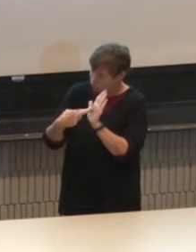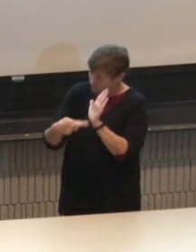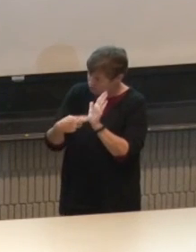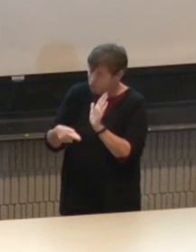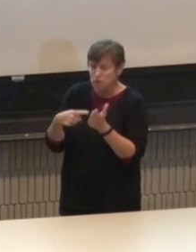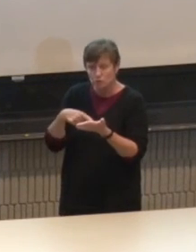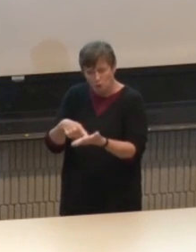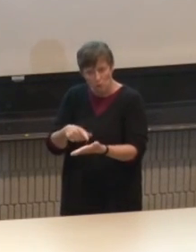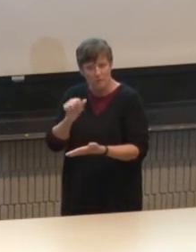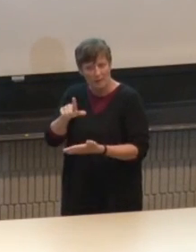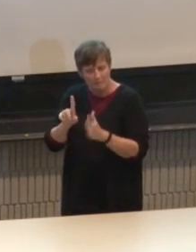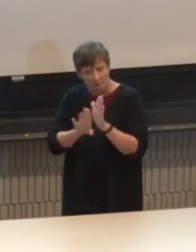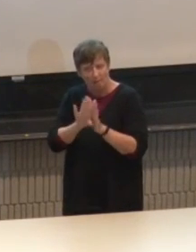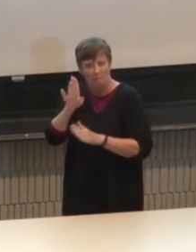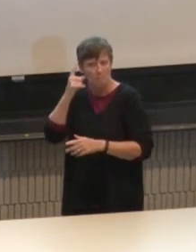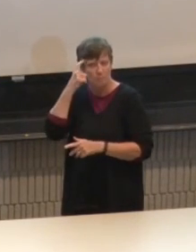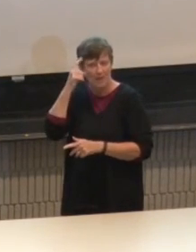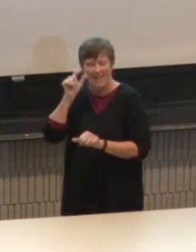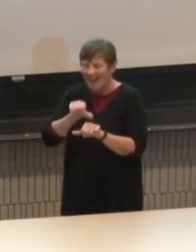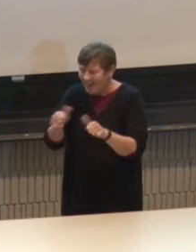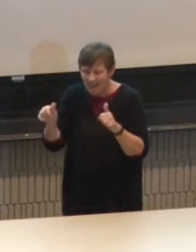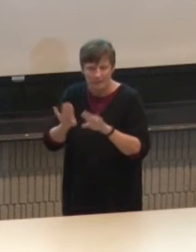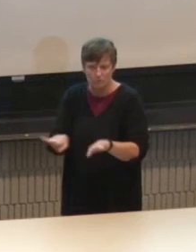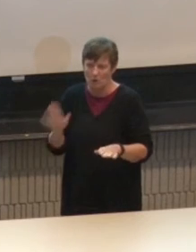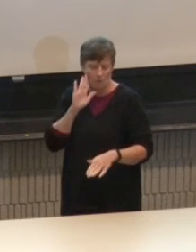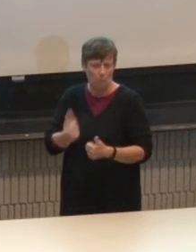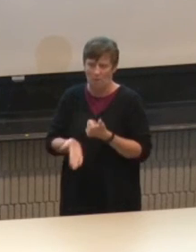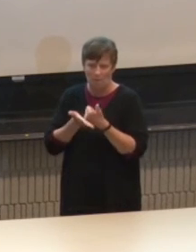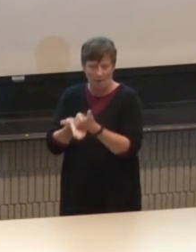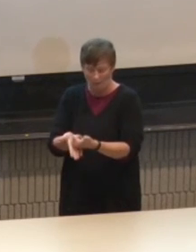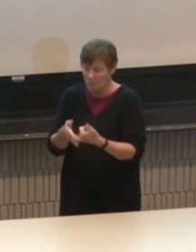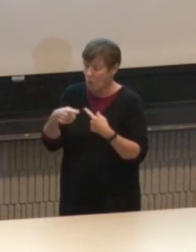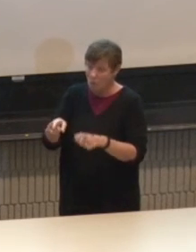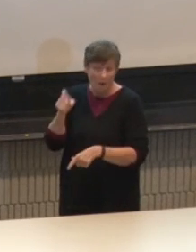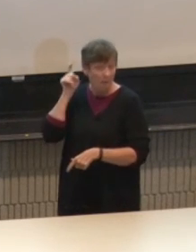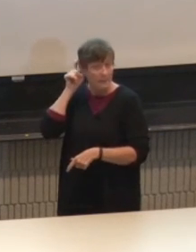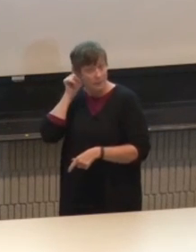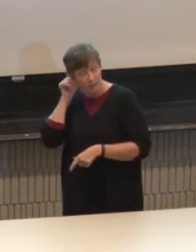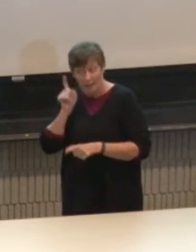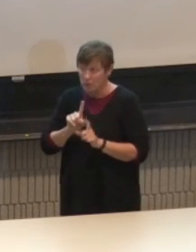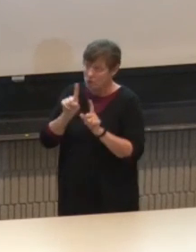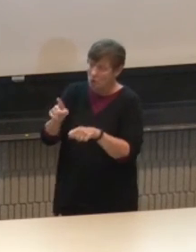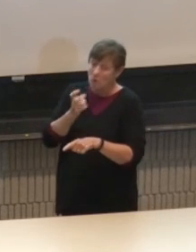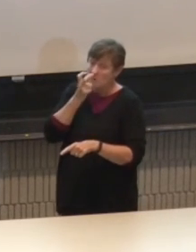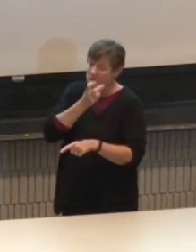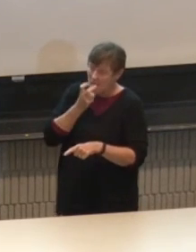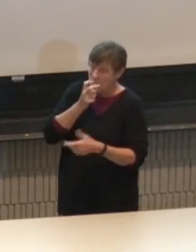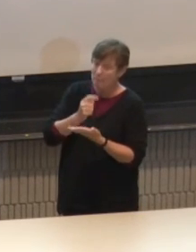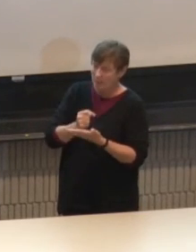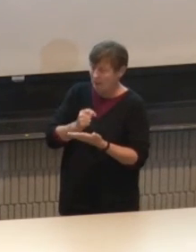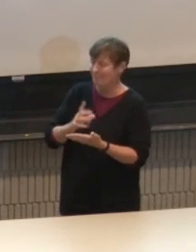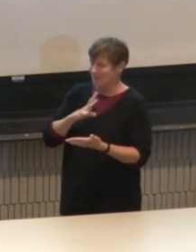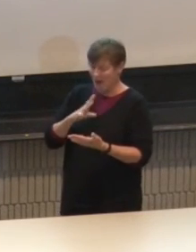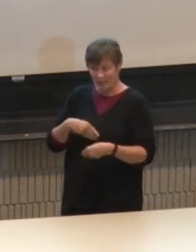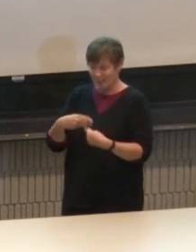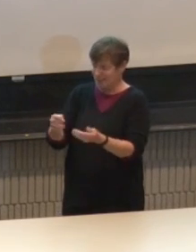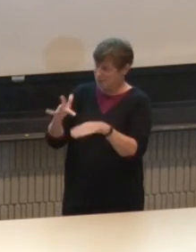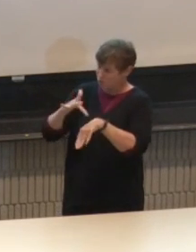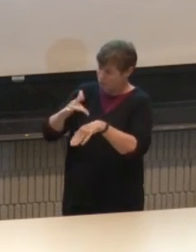the brain of any child. You know, while you use this hearing aid and go to speech therapy, here are some resources on free sign language classes that you can